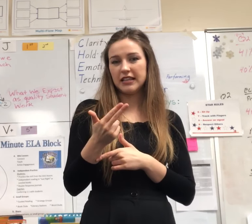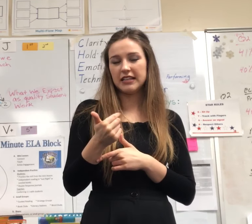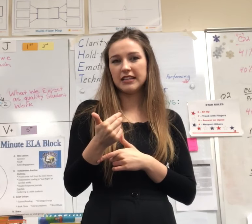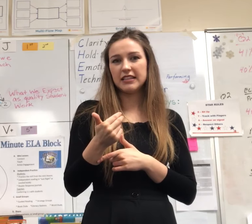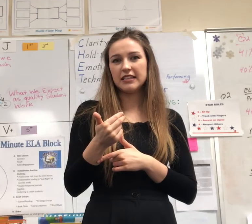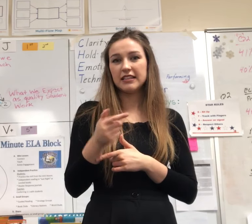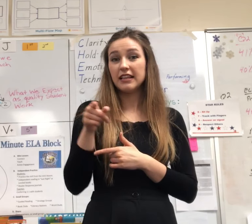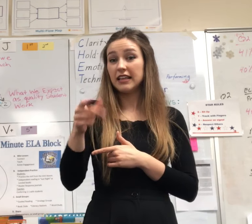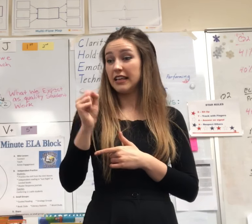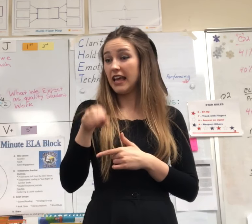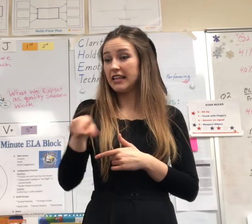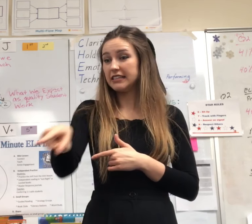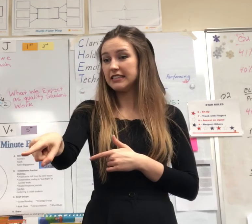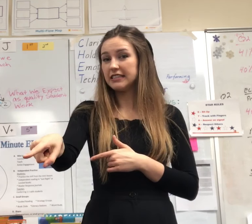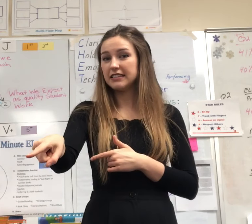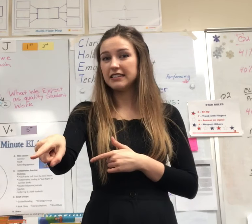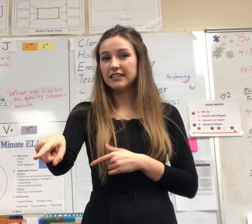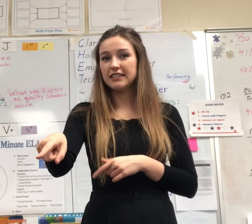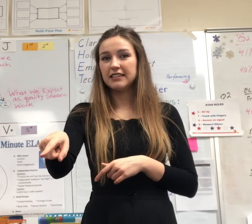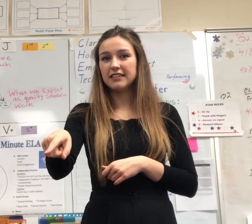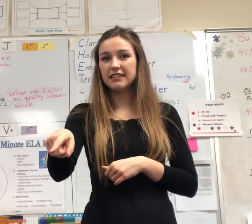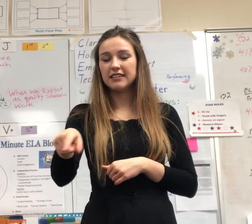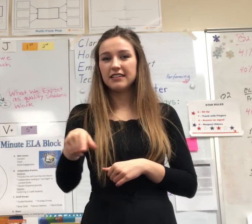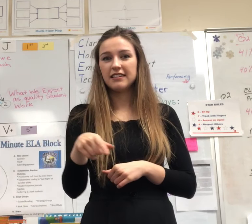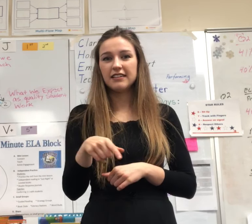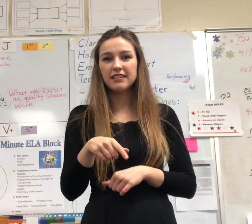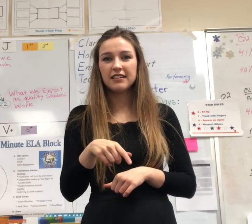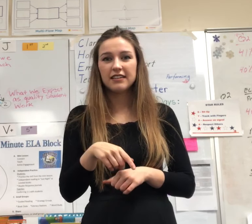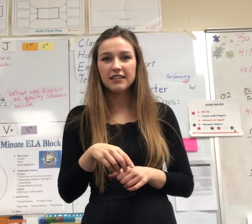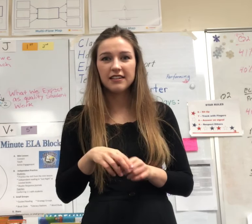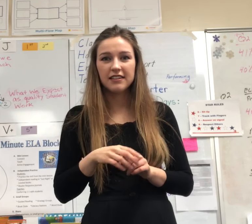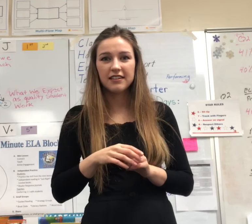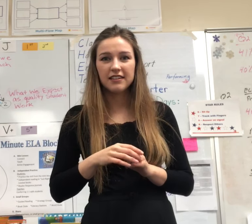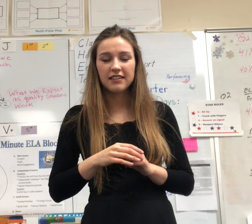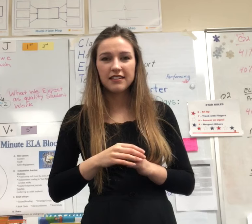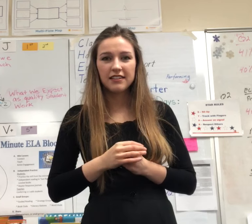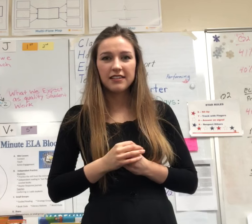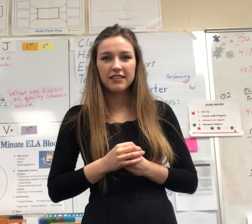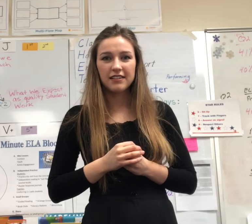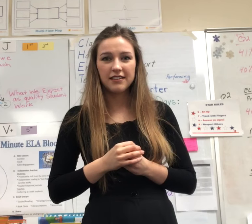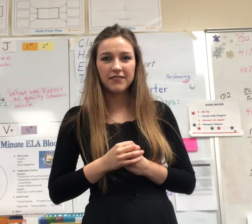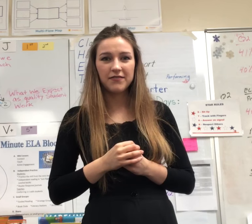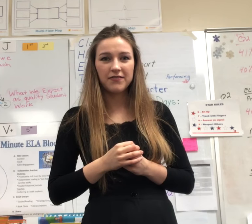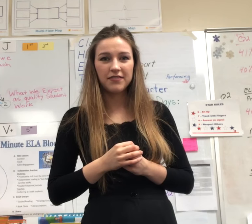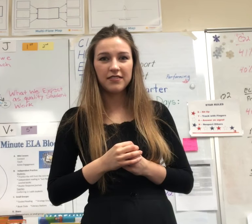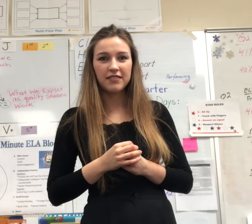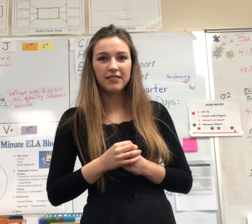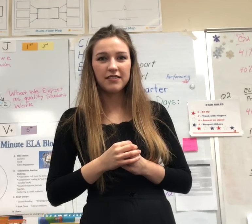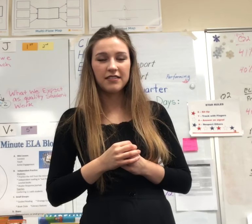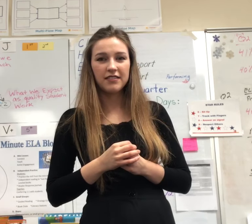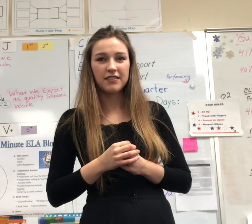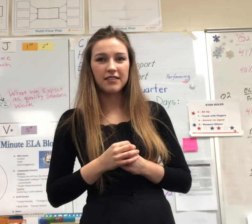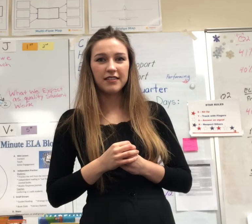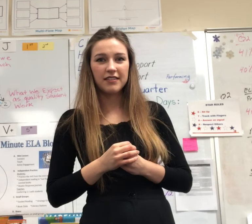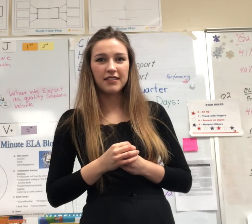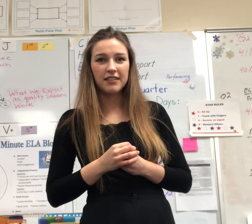Yes. when we're doing the